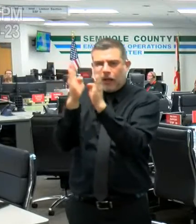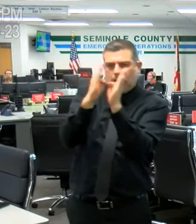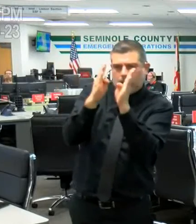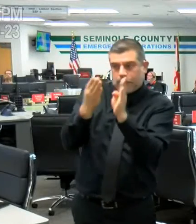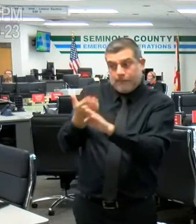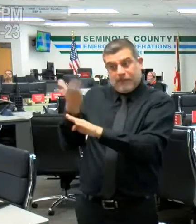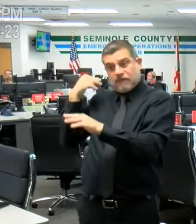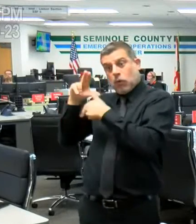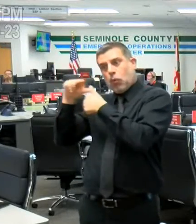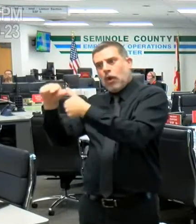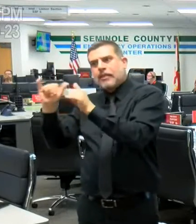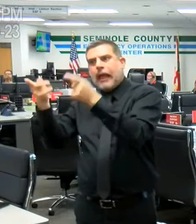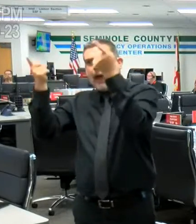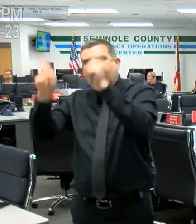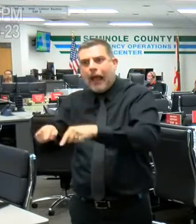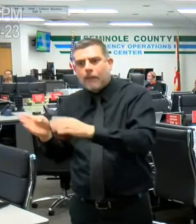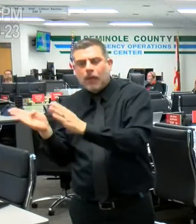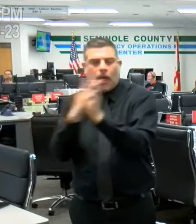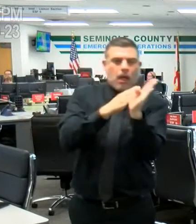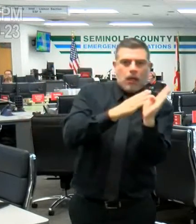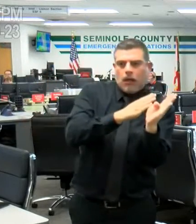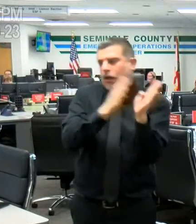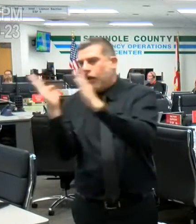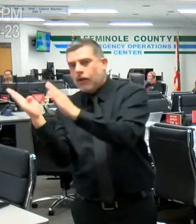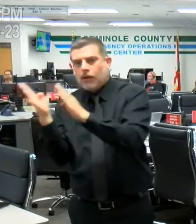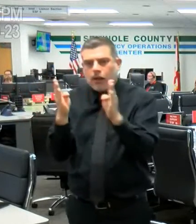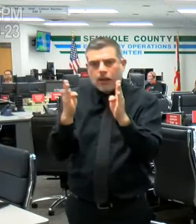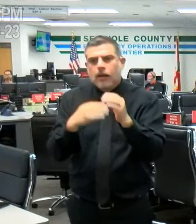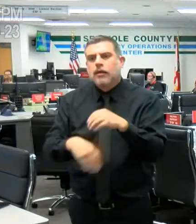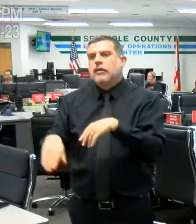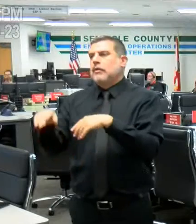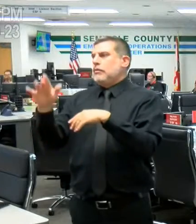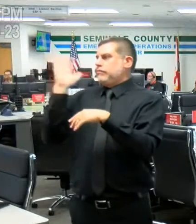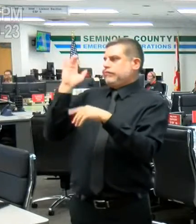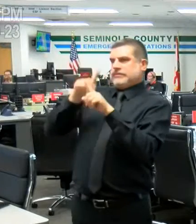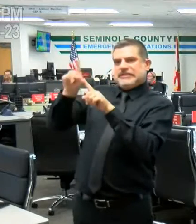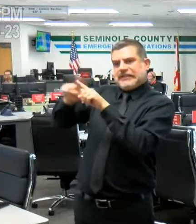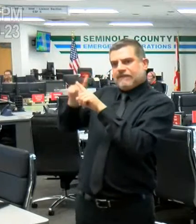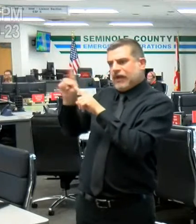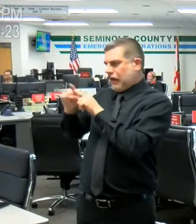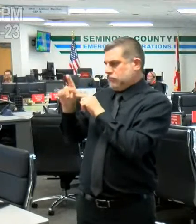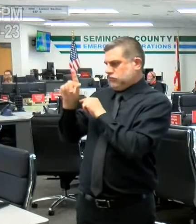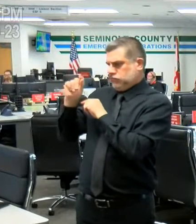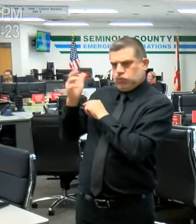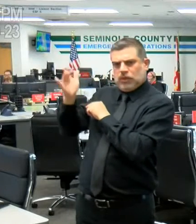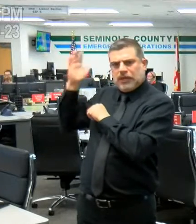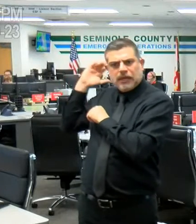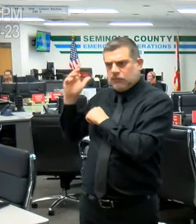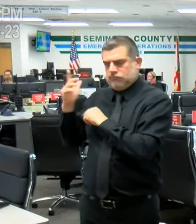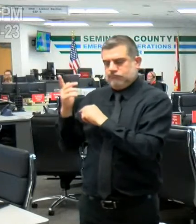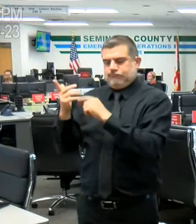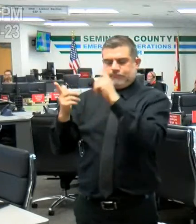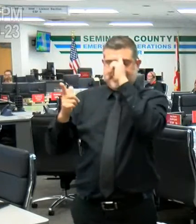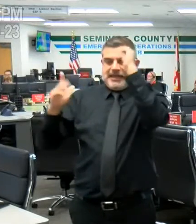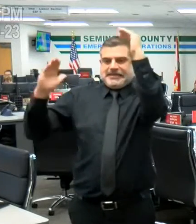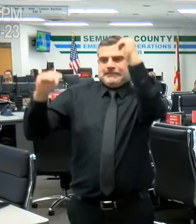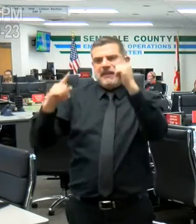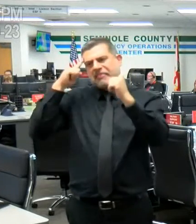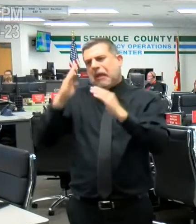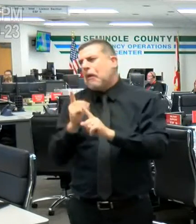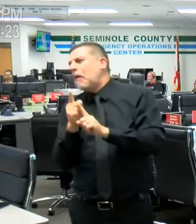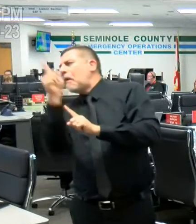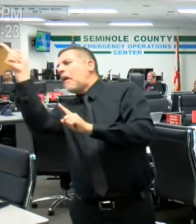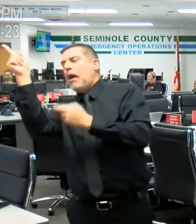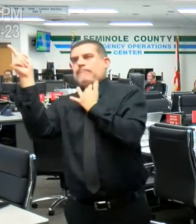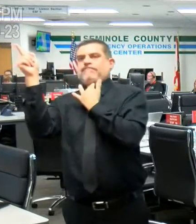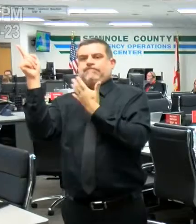few of those, right? Hurricane Charlie back in 2004 was a very large wobble, and it went right over Seminole County. Irma was a wobble. Ian was a